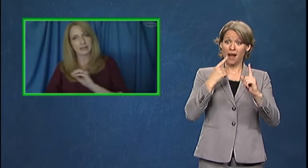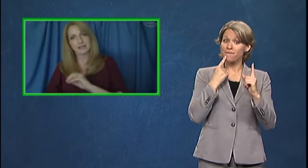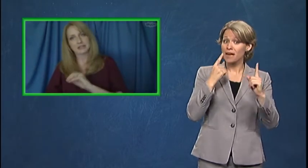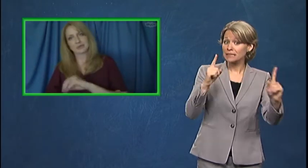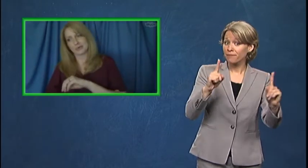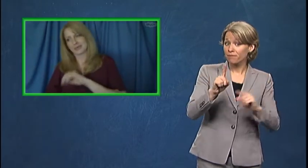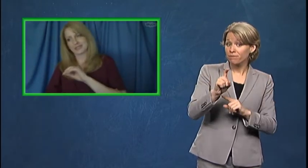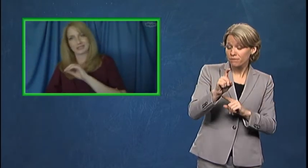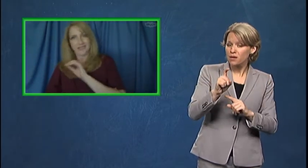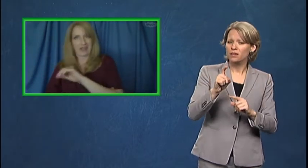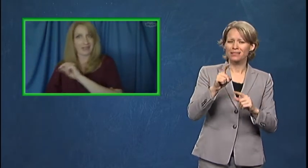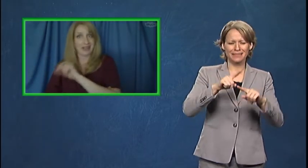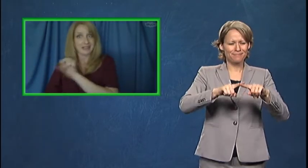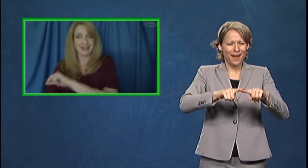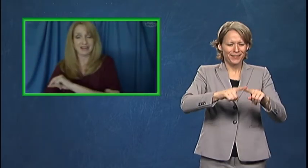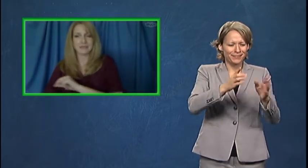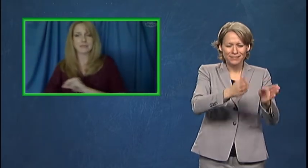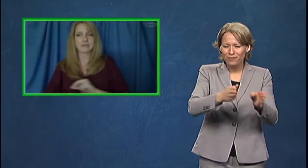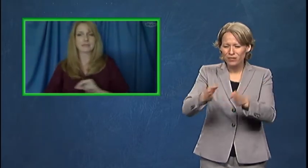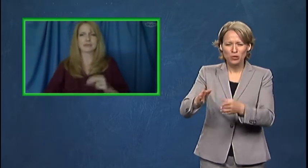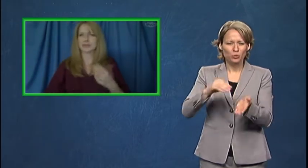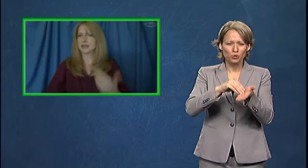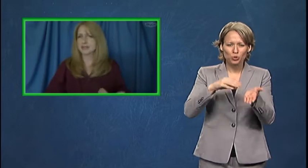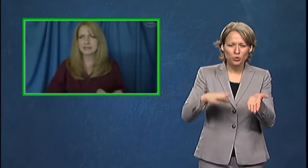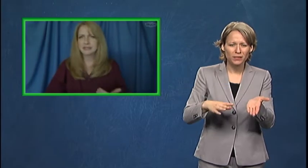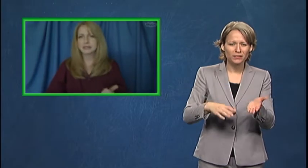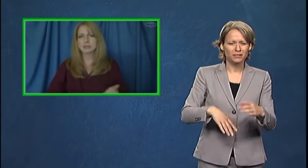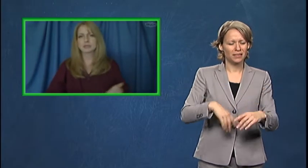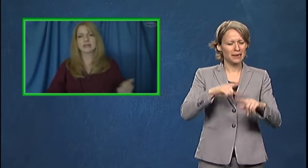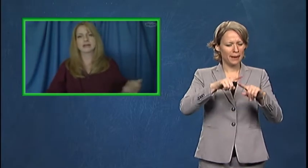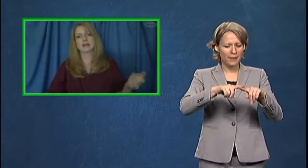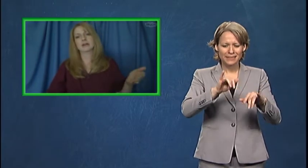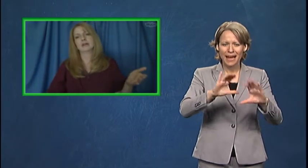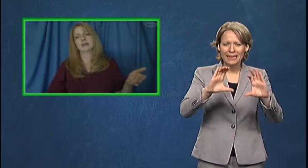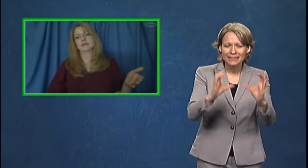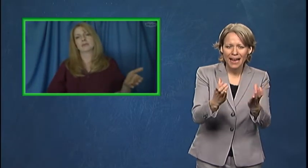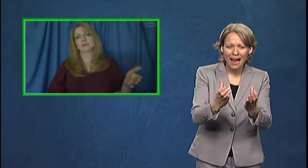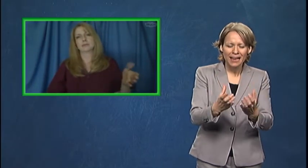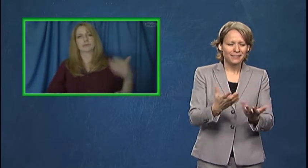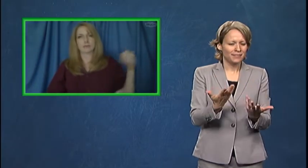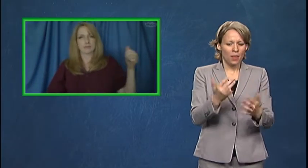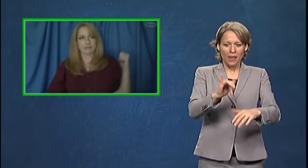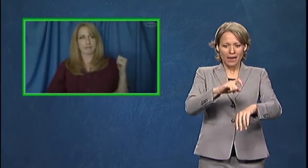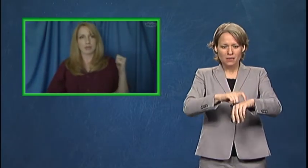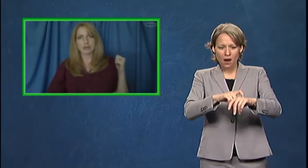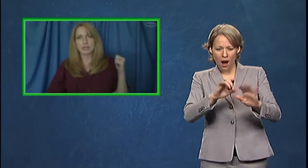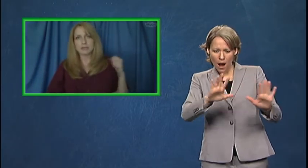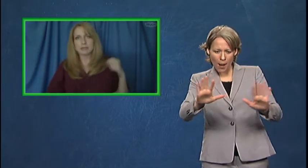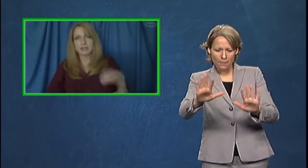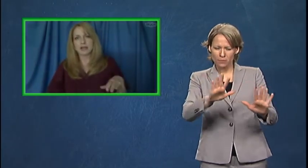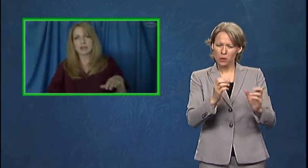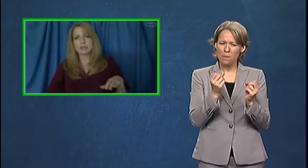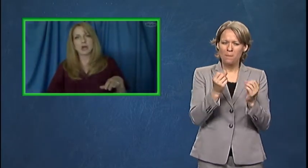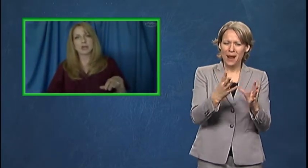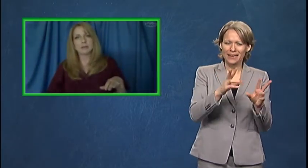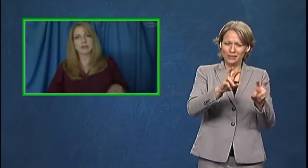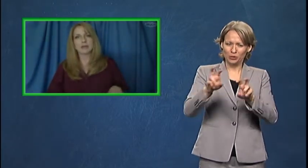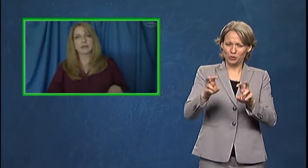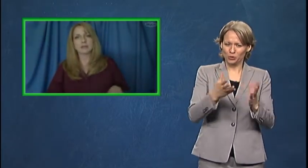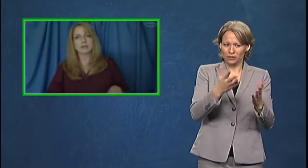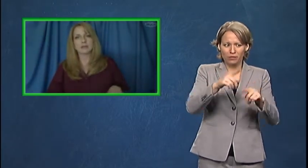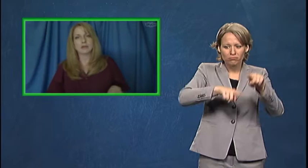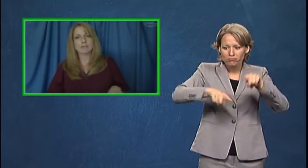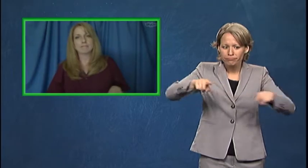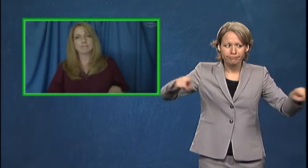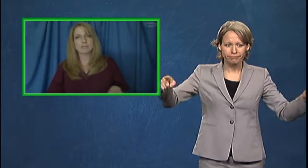that individual course at that time. So there's lots of variables there. So earlier in my slide, we talked about